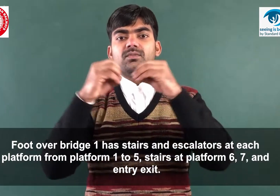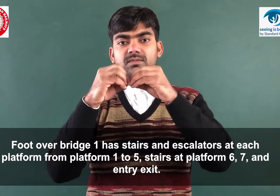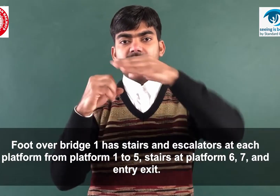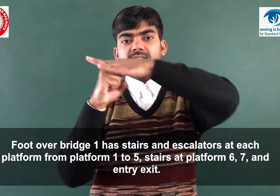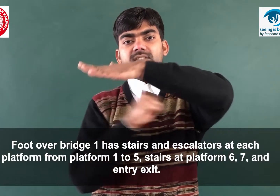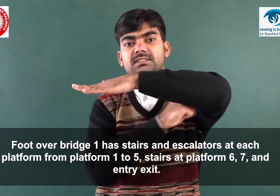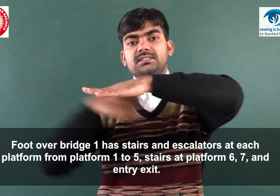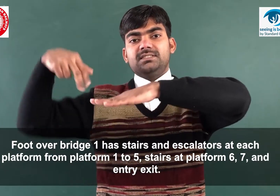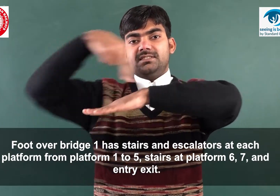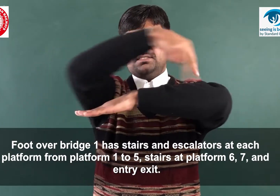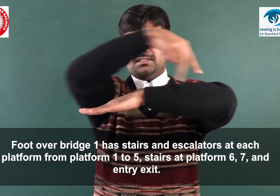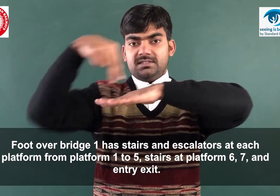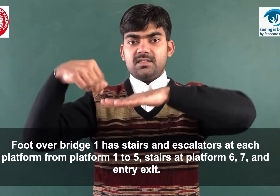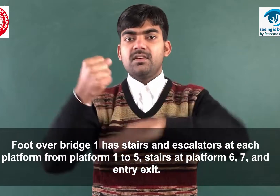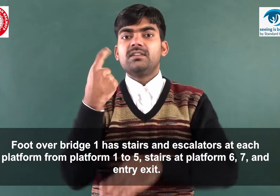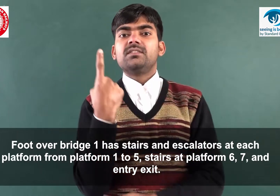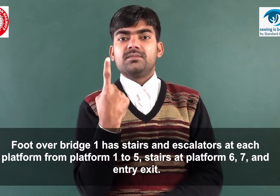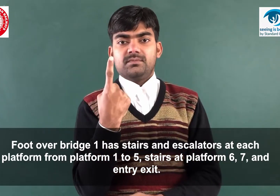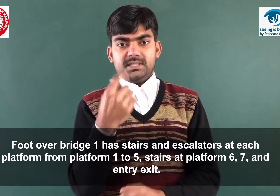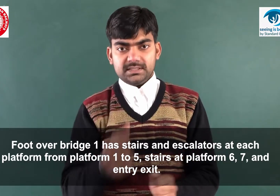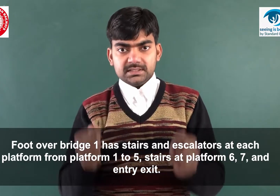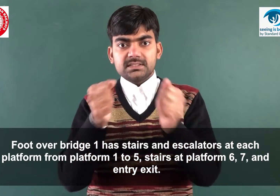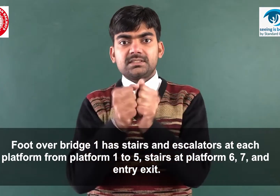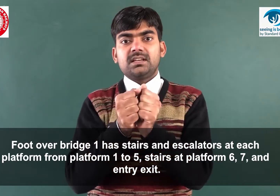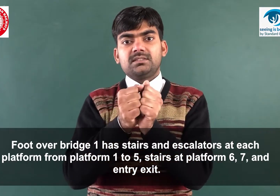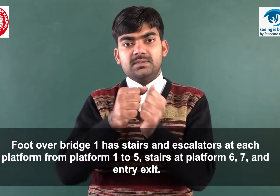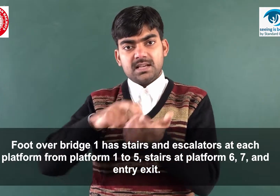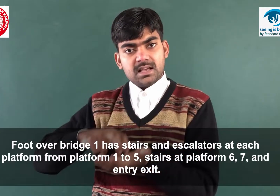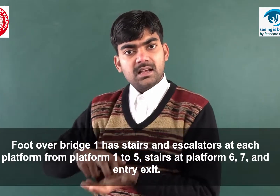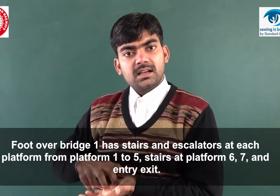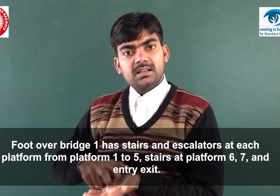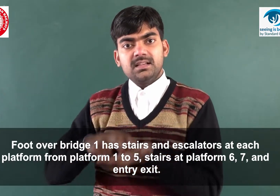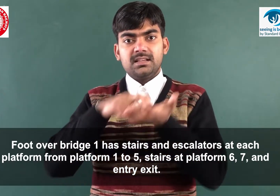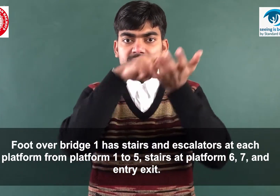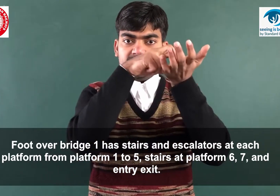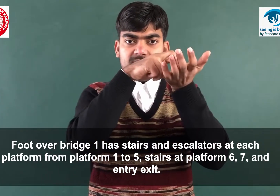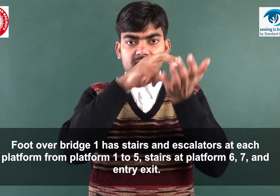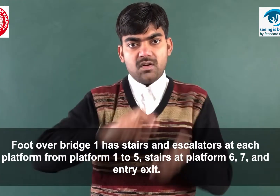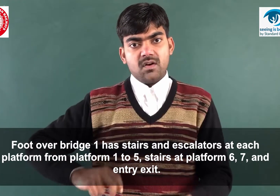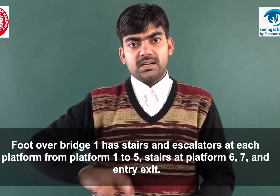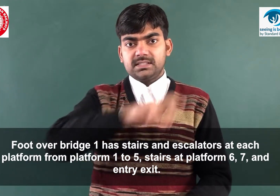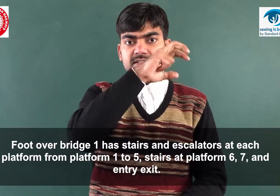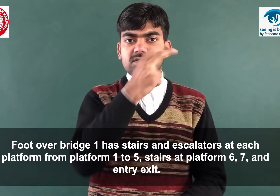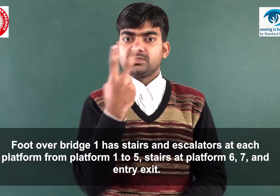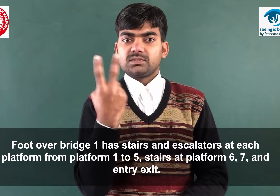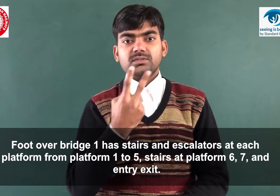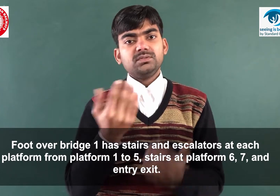Footover bridge 1 has stairs and escalators at each platform from platform 1 to